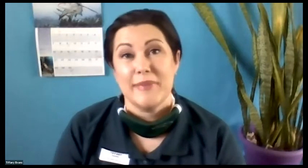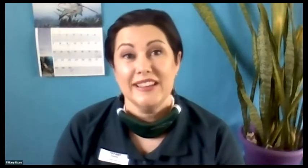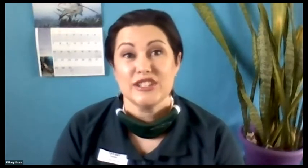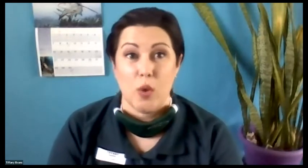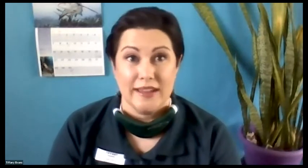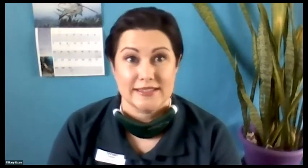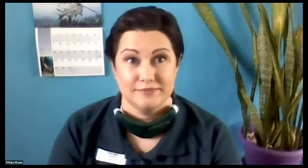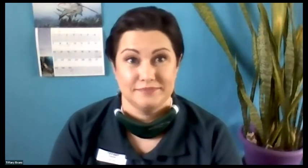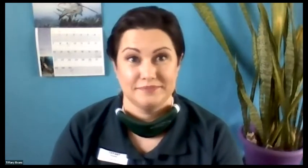it twice.